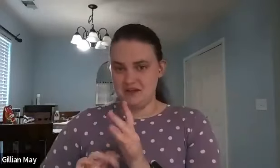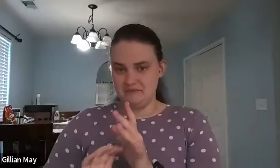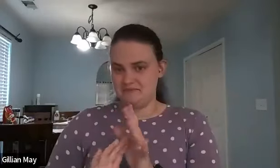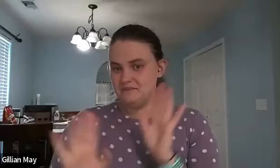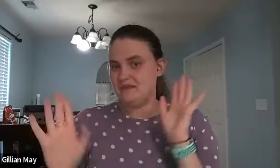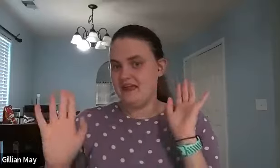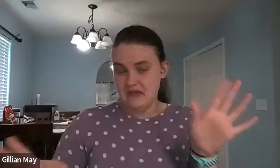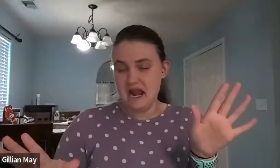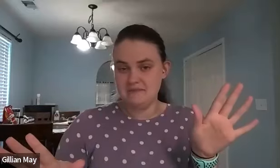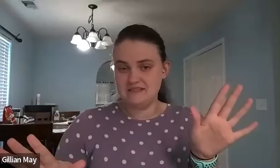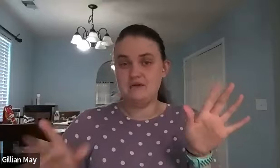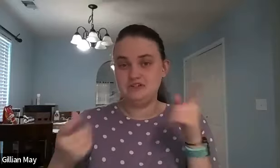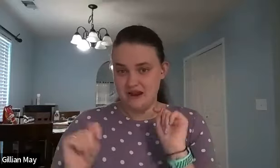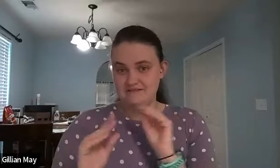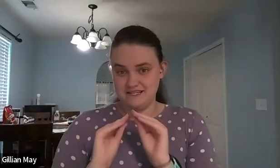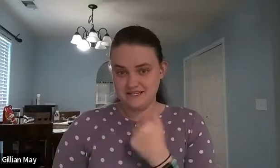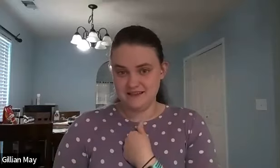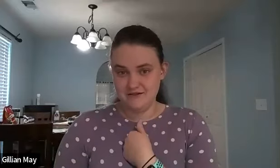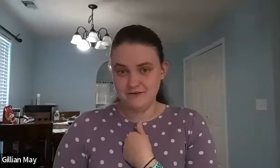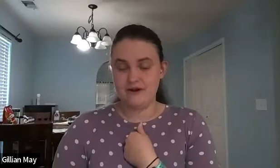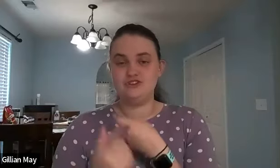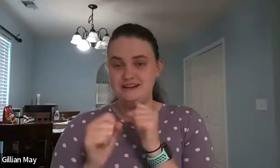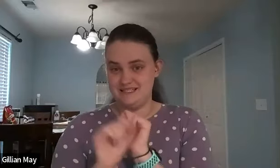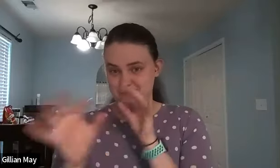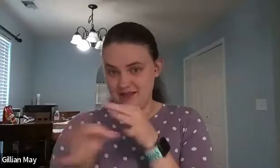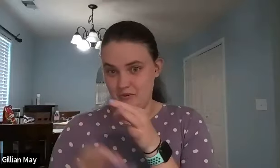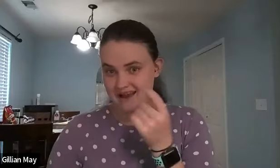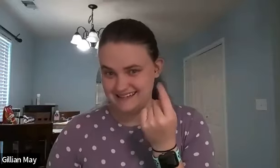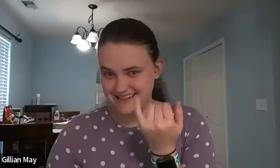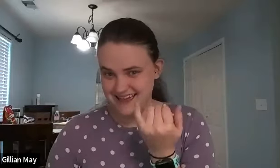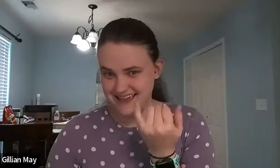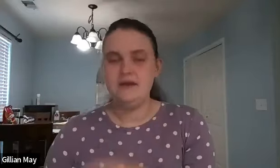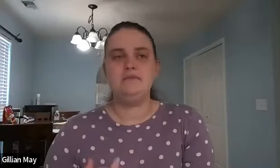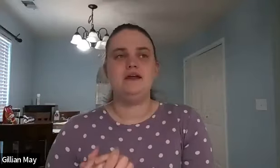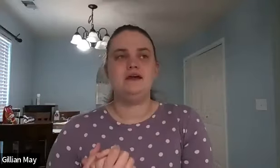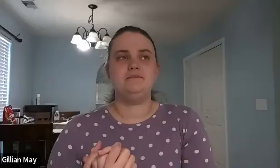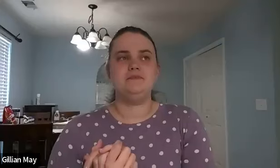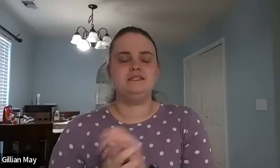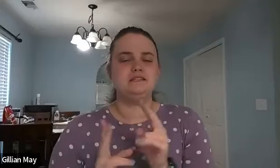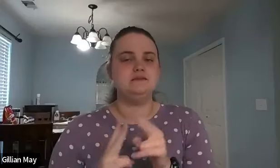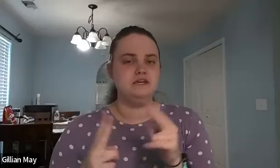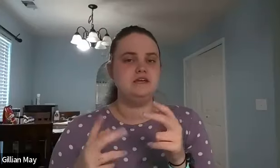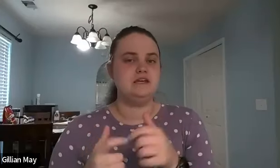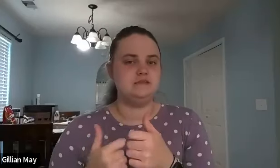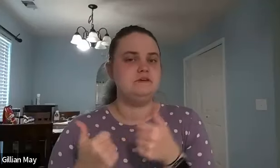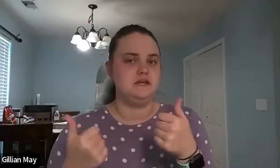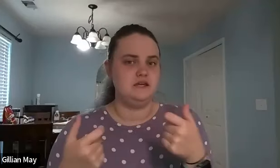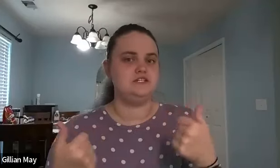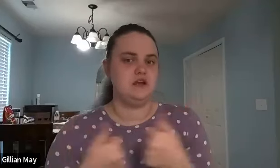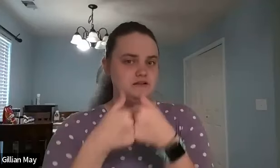So if that happens, I will try to fix myself, or I'll try to explain why I did that. But it's a big